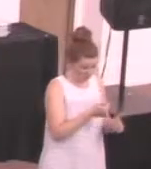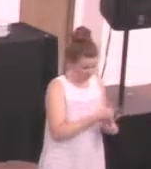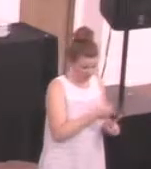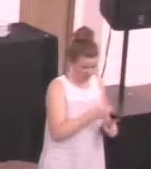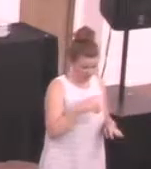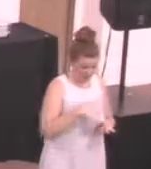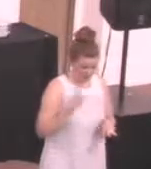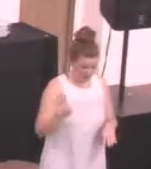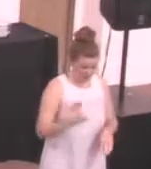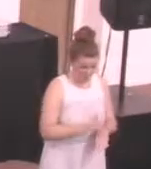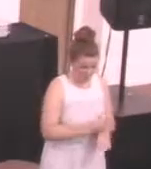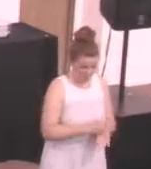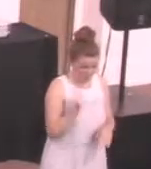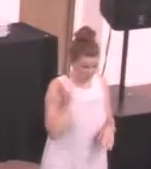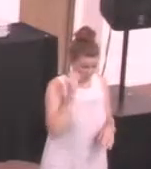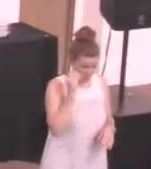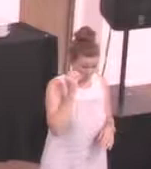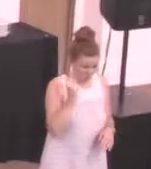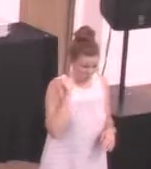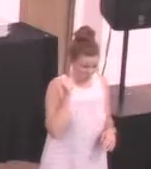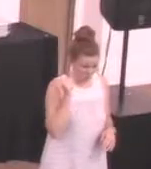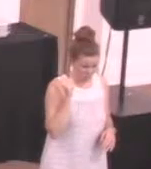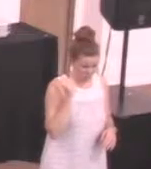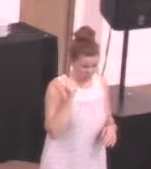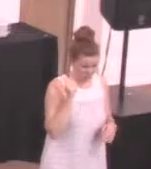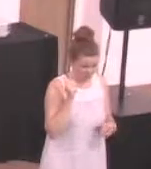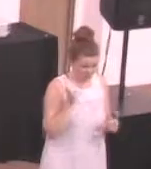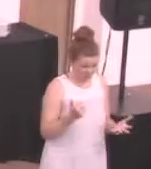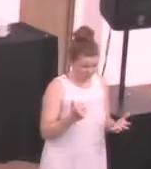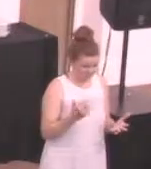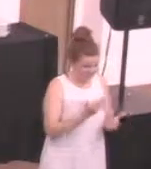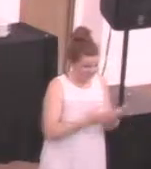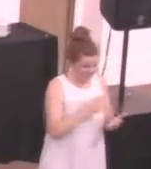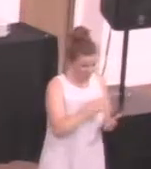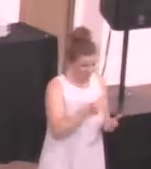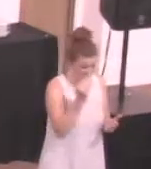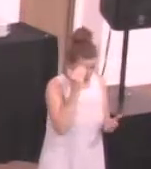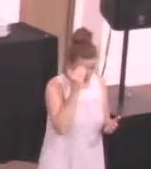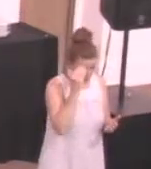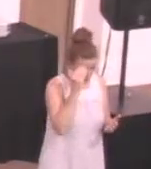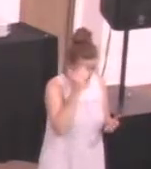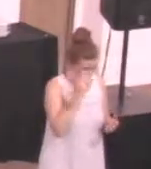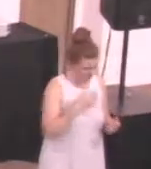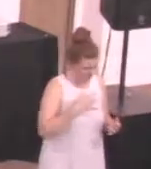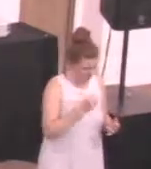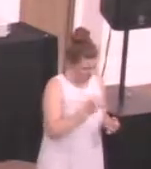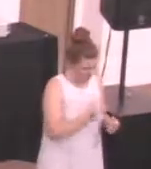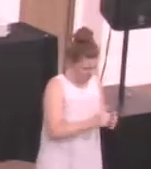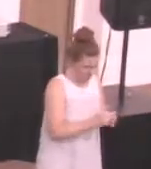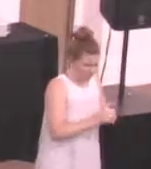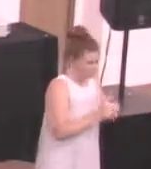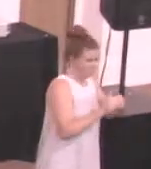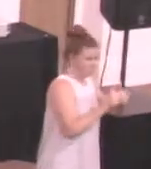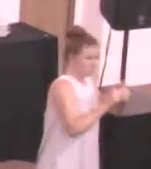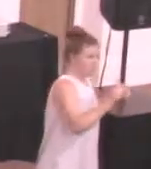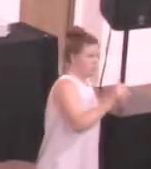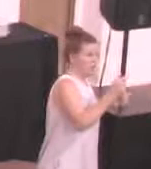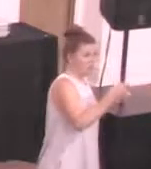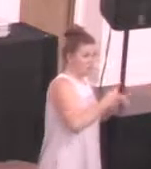themselves. God told me to tell you that someone you know might feel so far away that they're just going to end